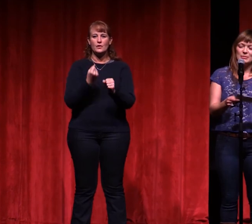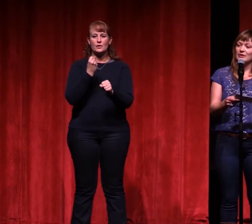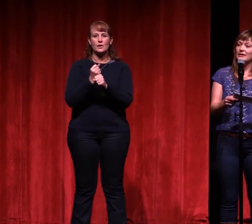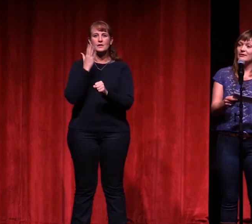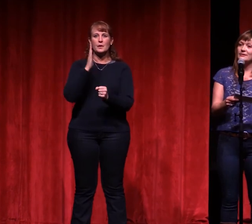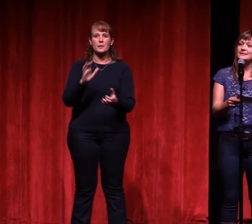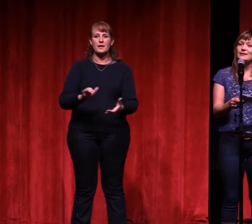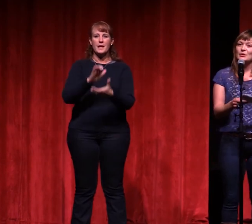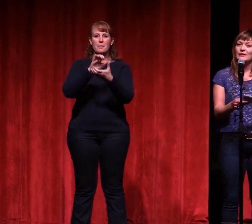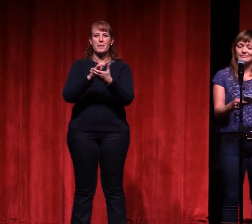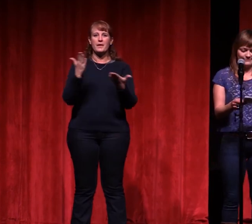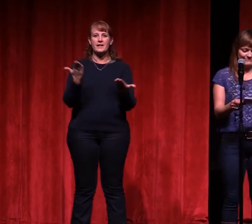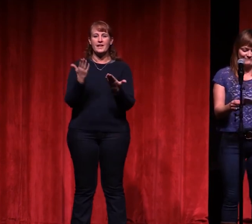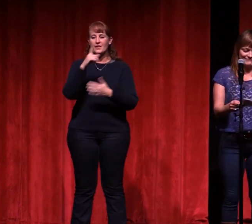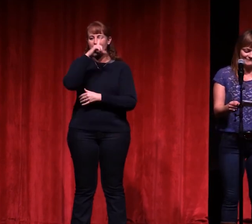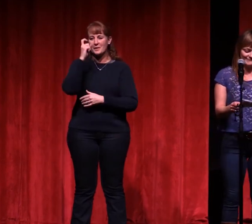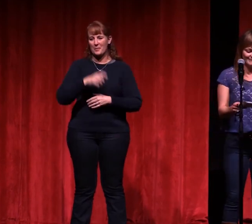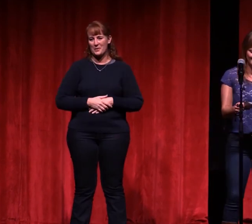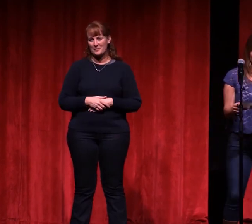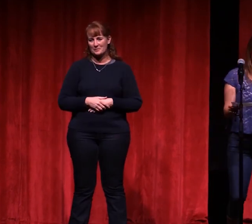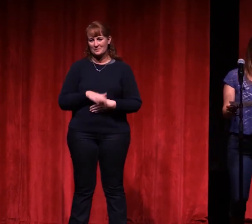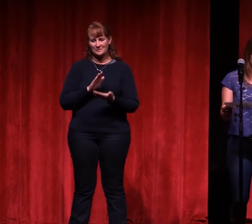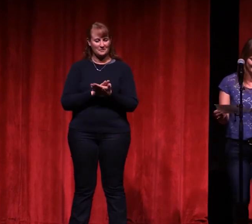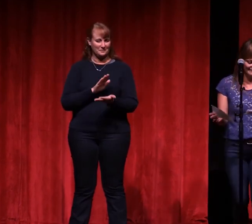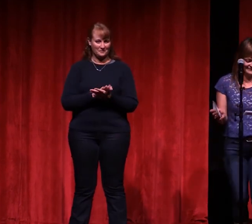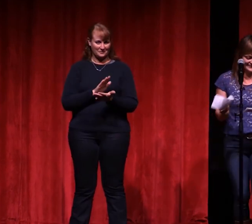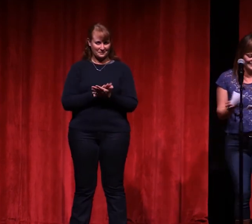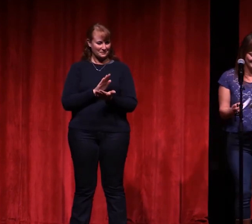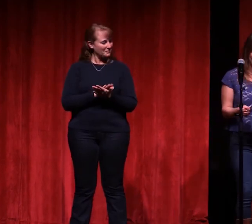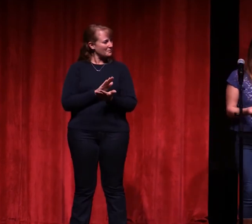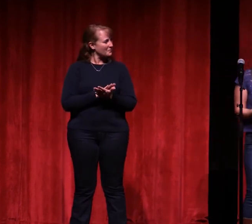we're getting married here this summer.